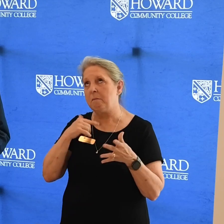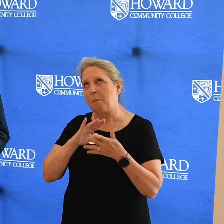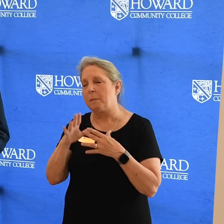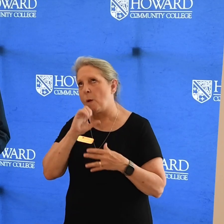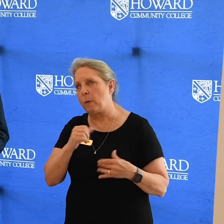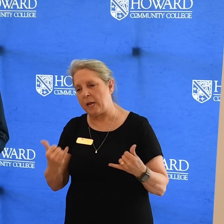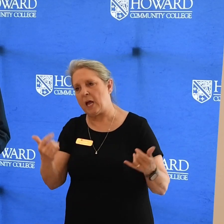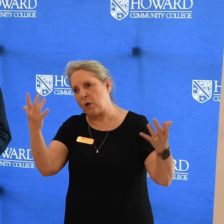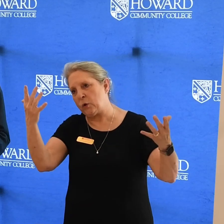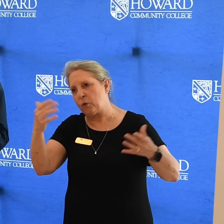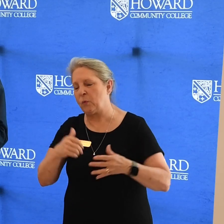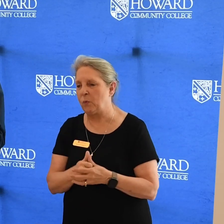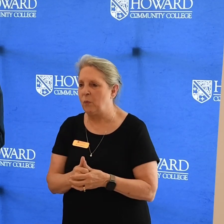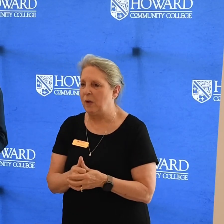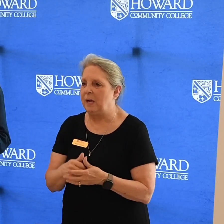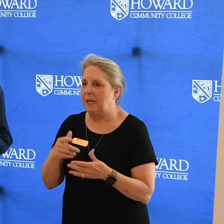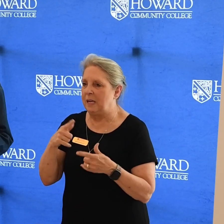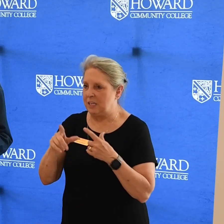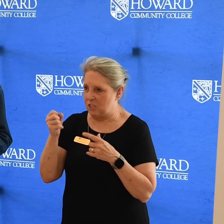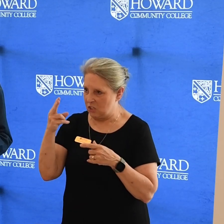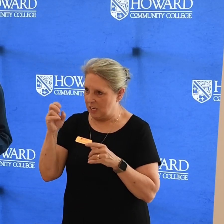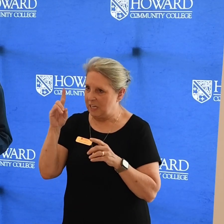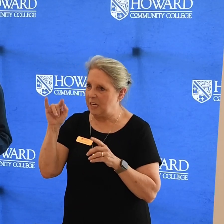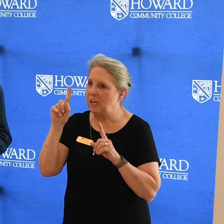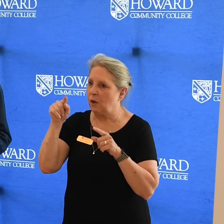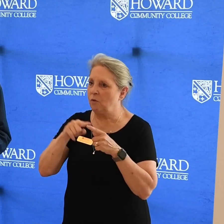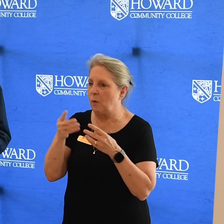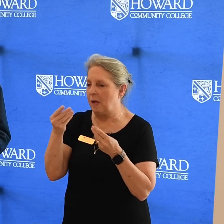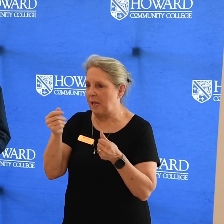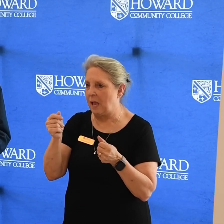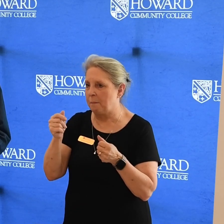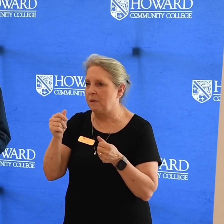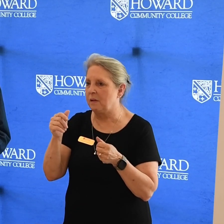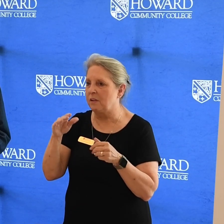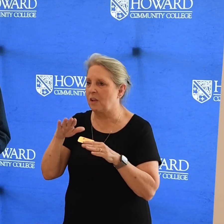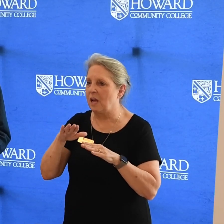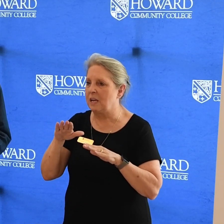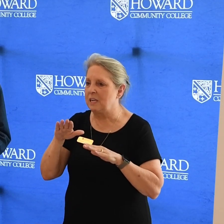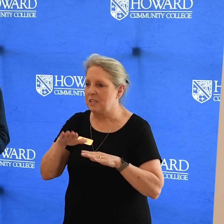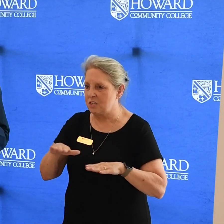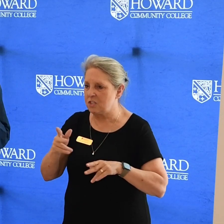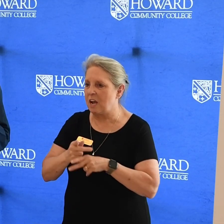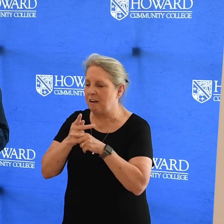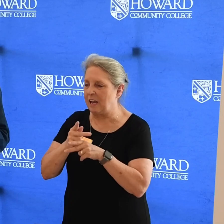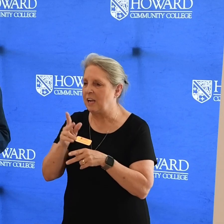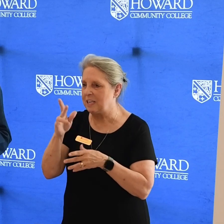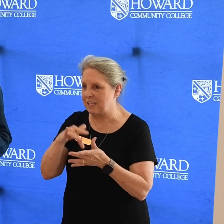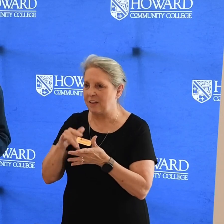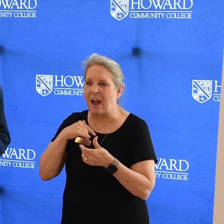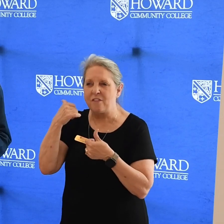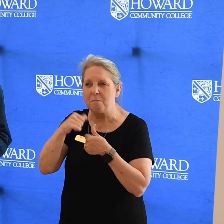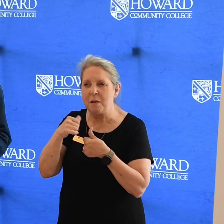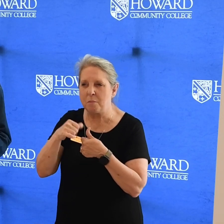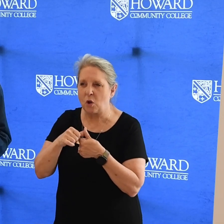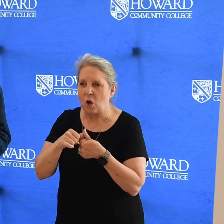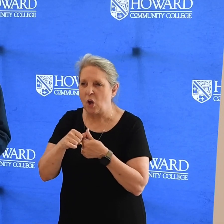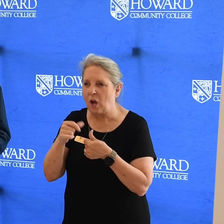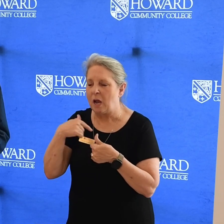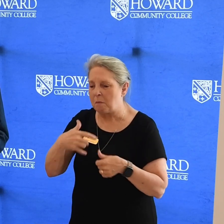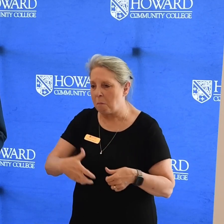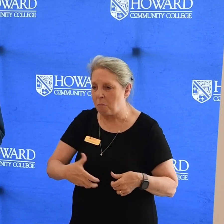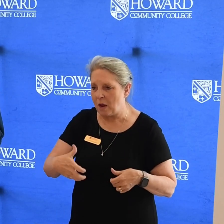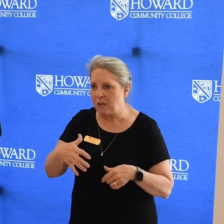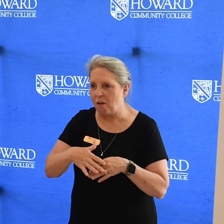old. But she attended a campus child care center. I remember what it was like to be pregnant